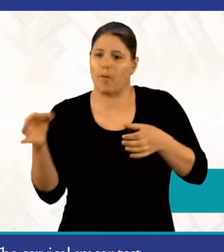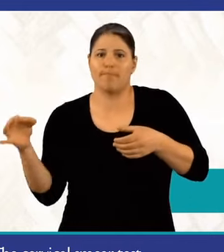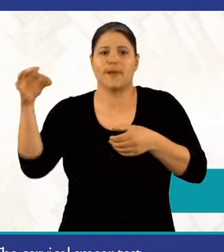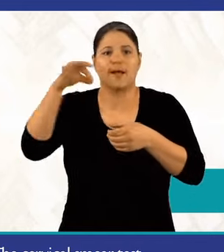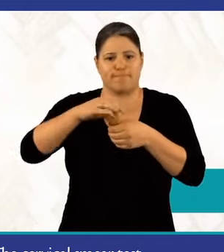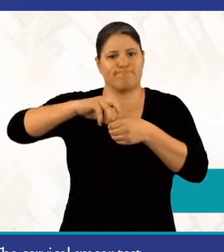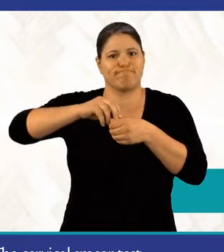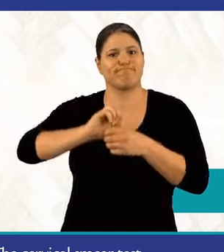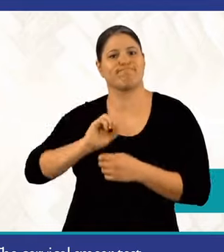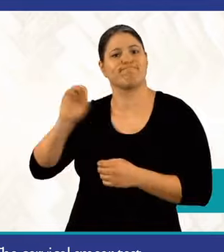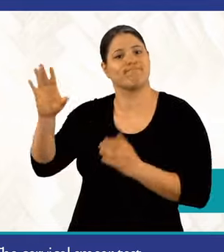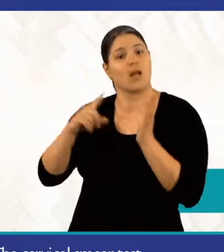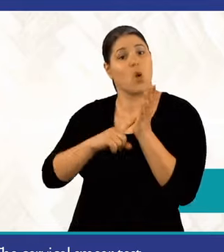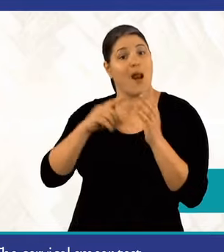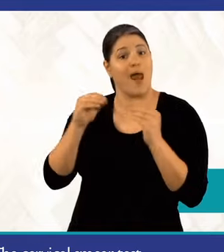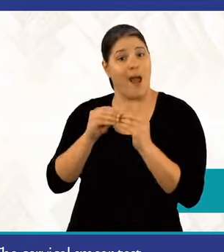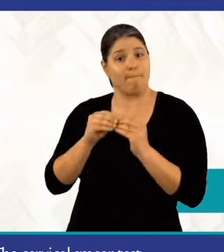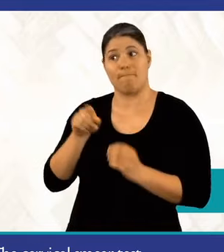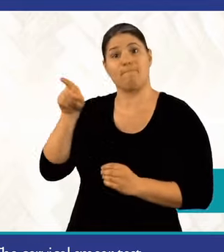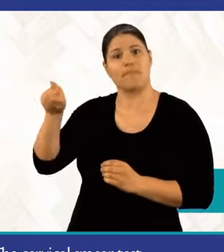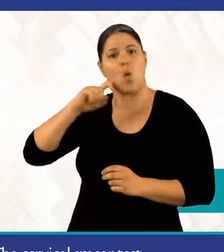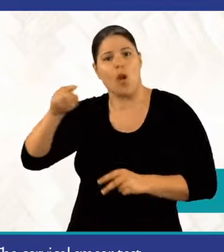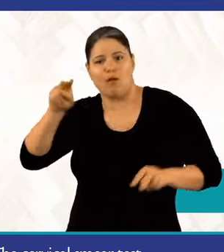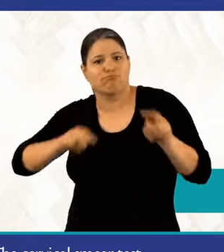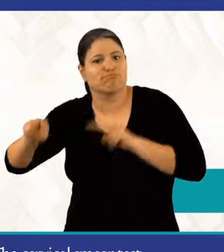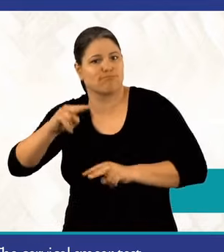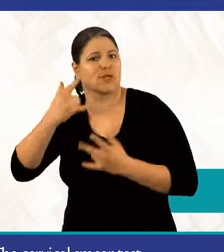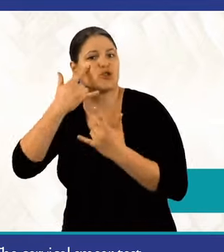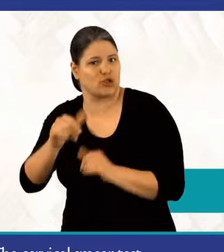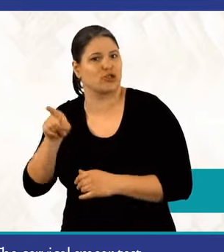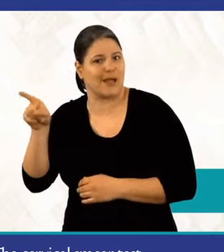The sample is then sent to a laboratory to be examined.